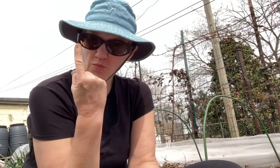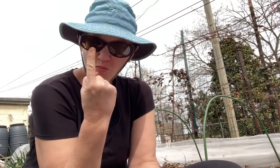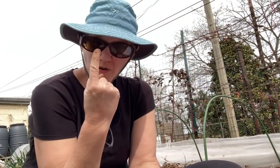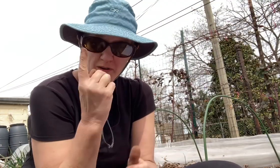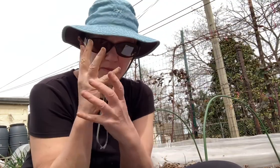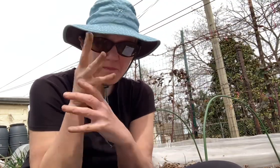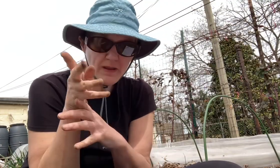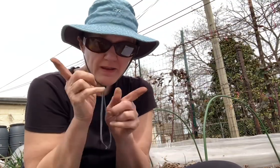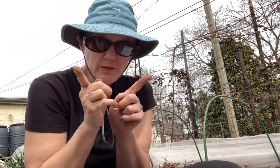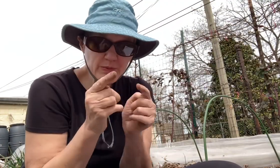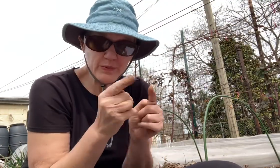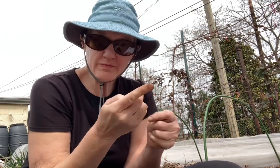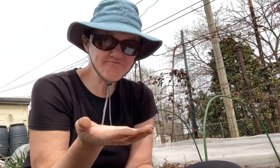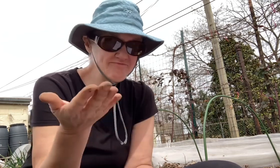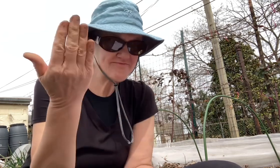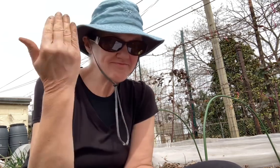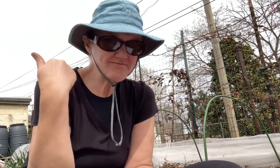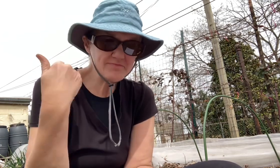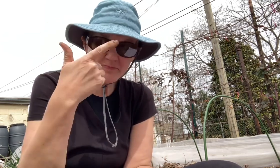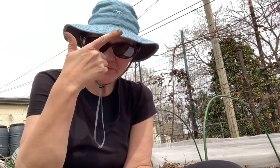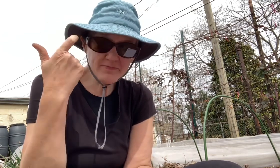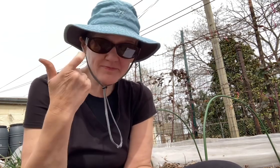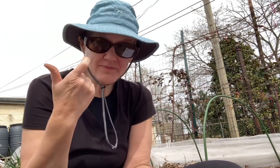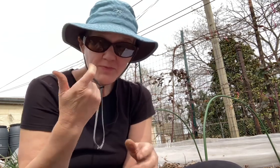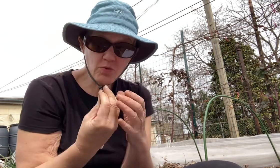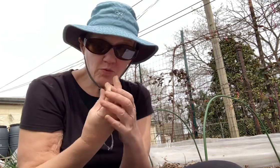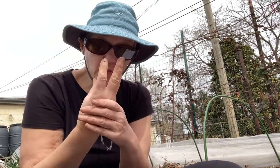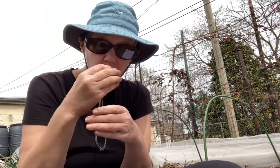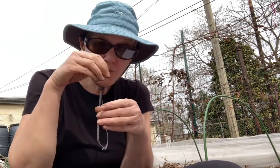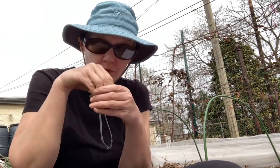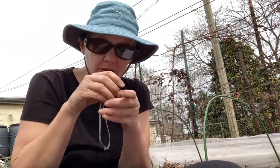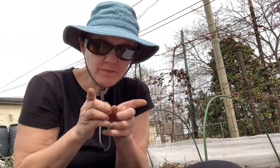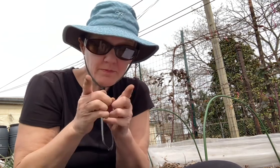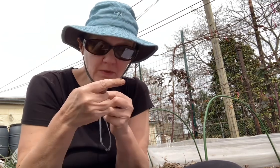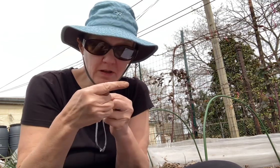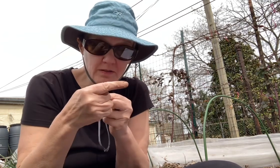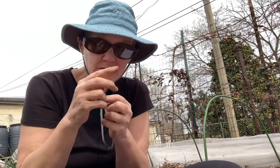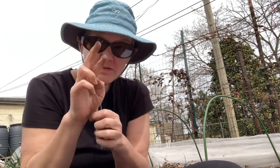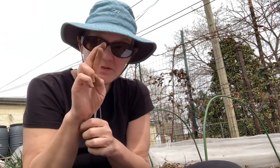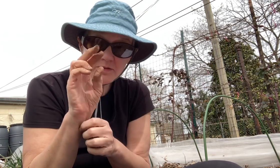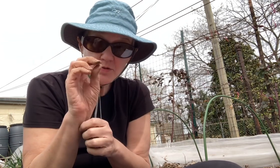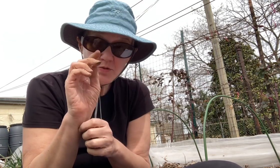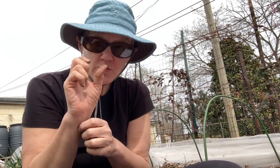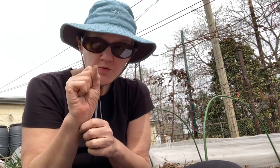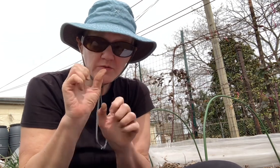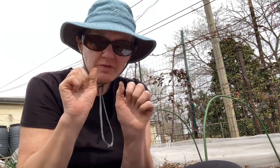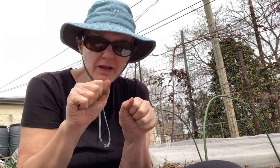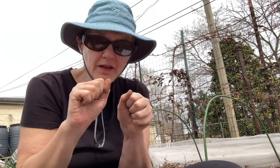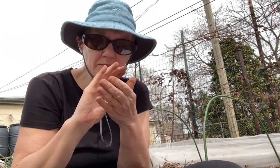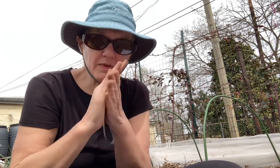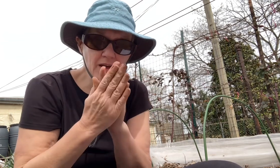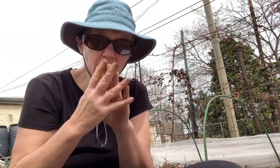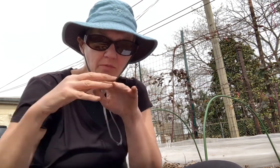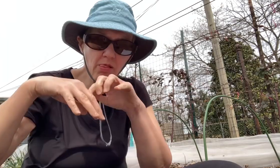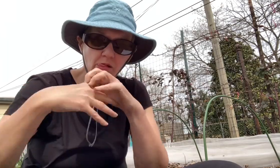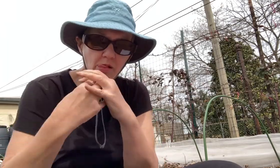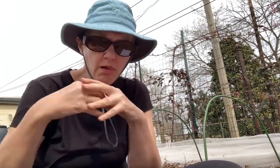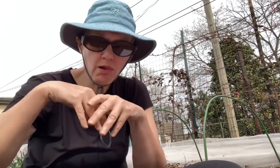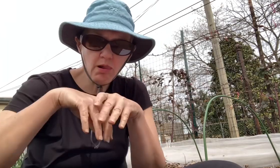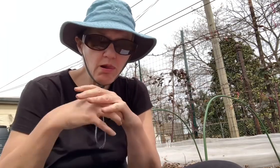Now I've already thinned them down to 1 plant per soil block. Because growing in soil blocks, if